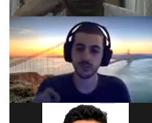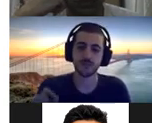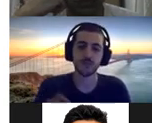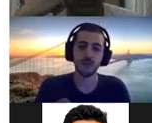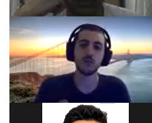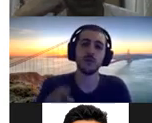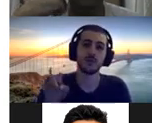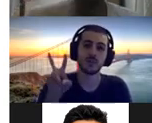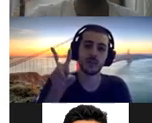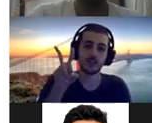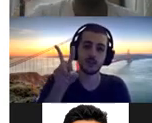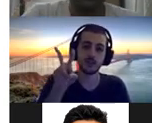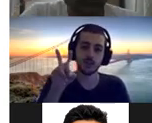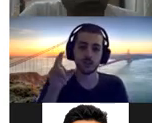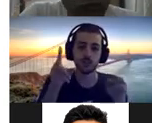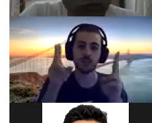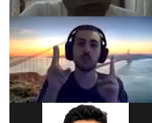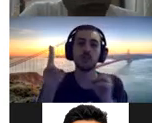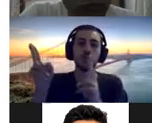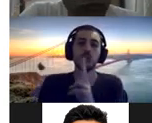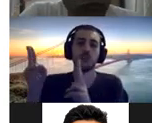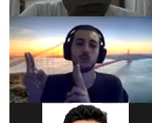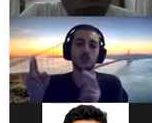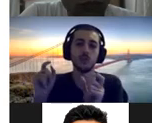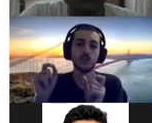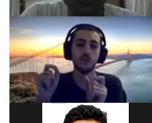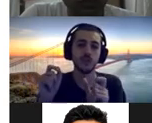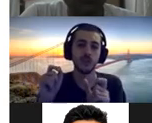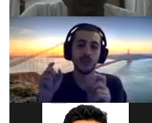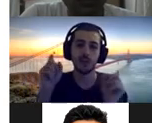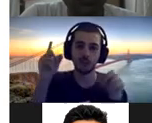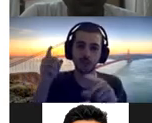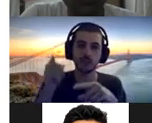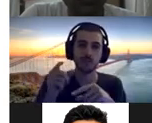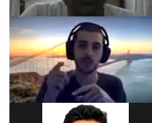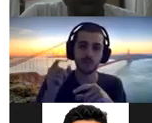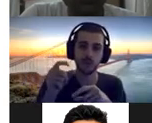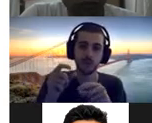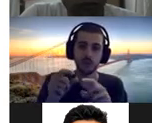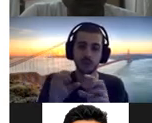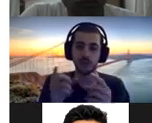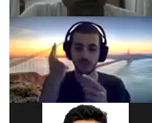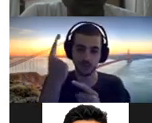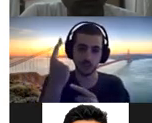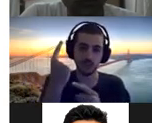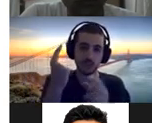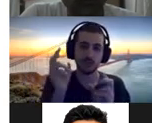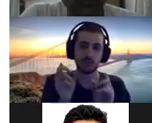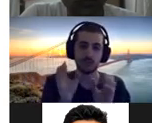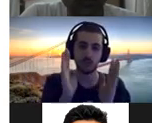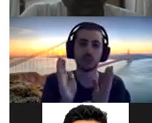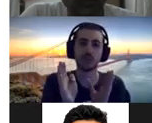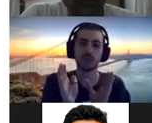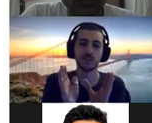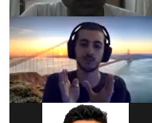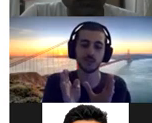Mm-hmm. don't use a single frame. We use a like a two frame window. So we just use Mm-hmm. an optical flow, a single one, from